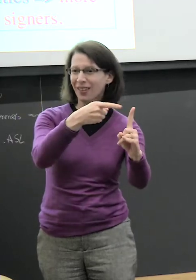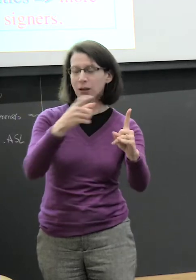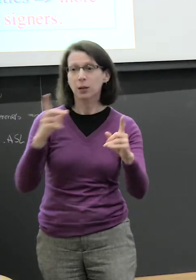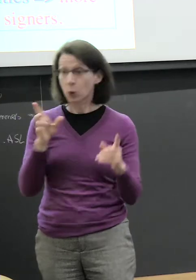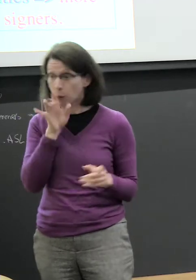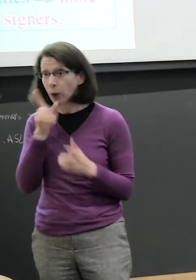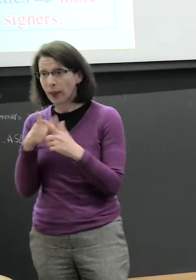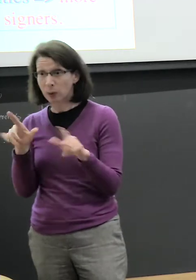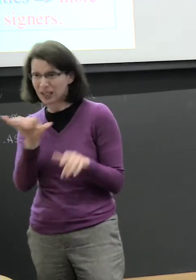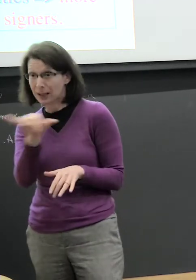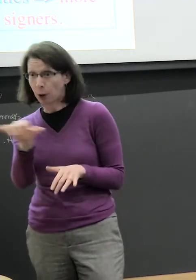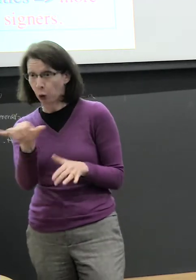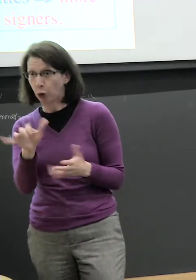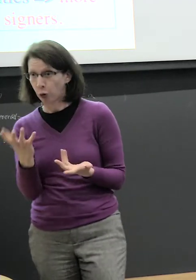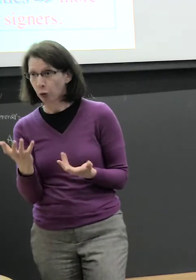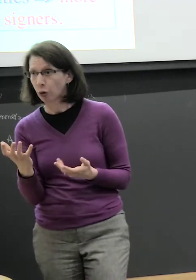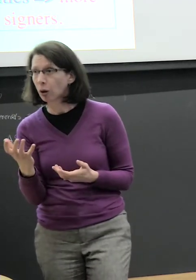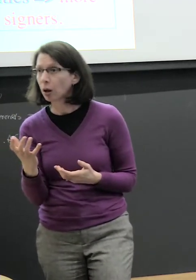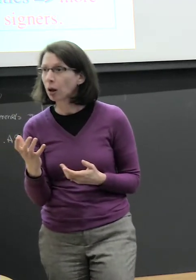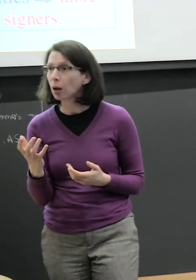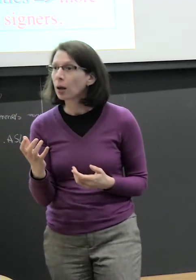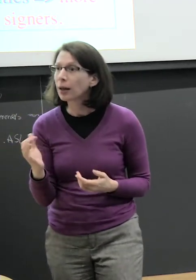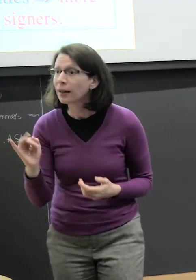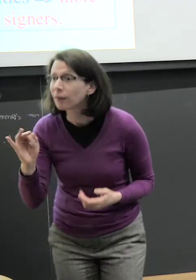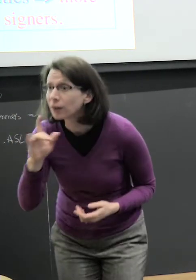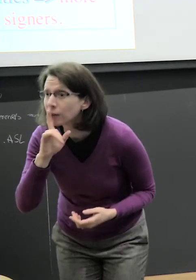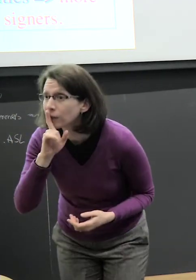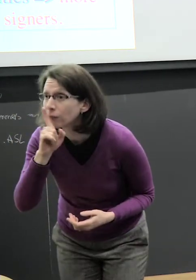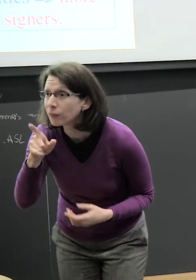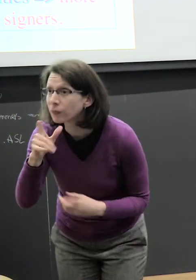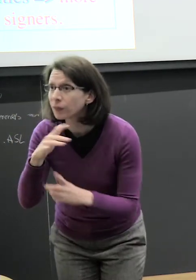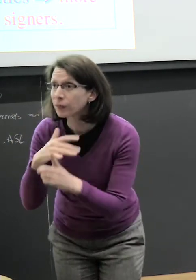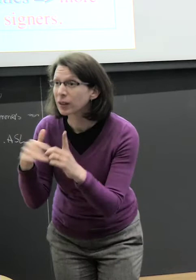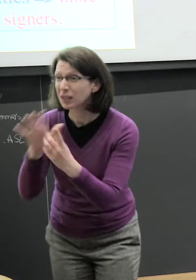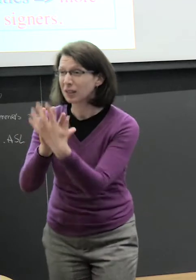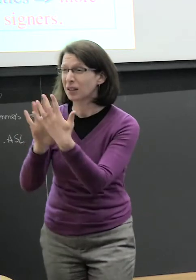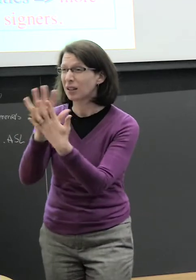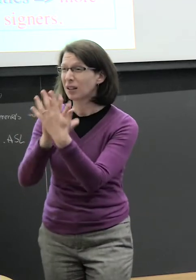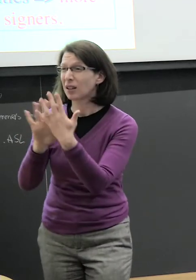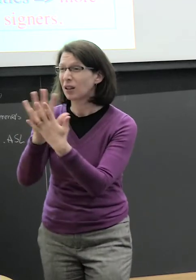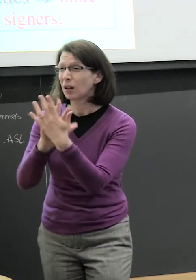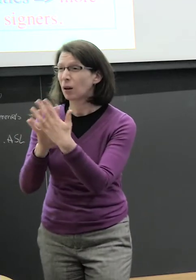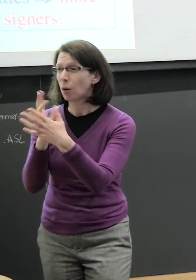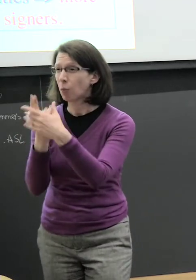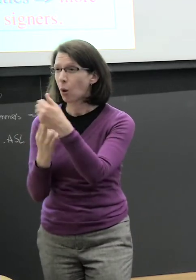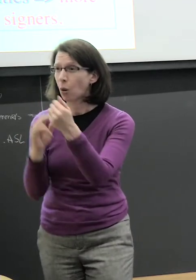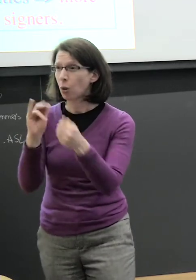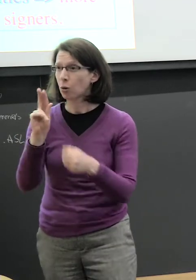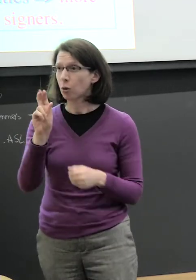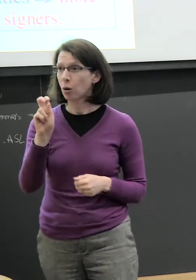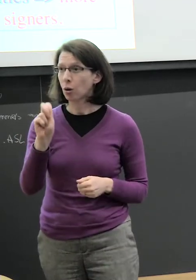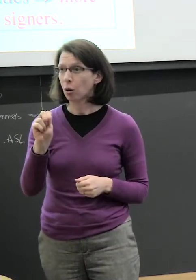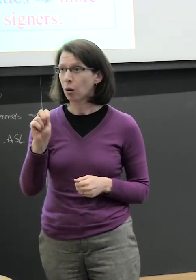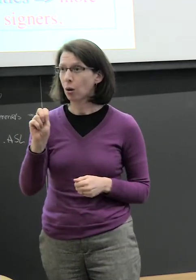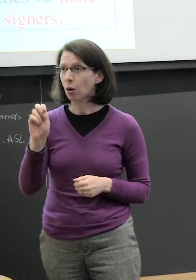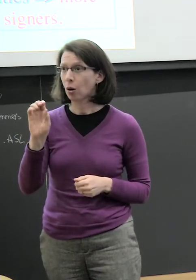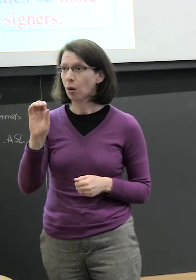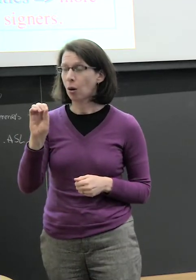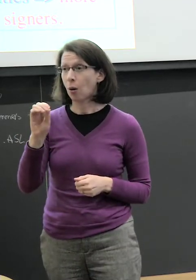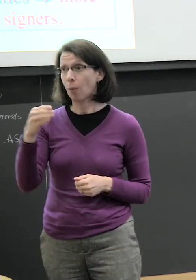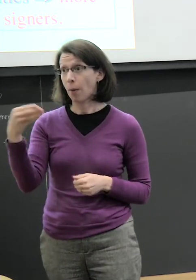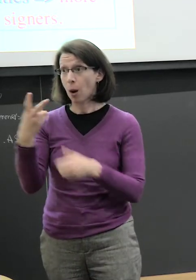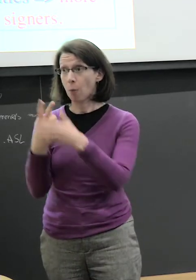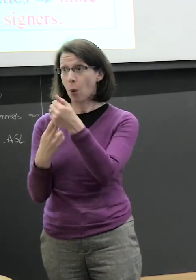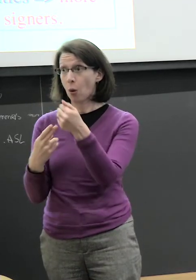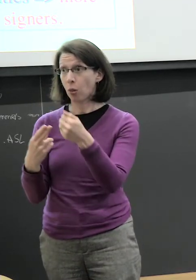if we are in a real context of ambiguity, which is that both John and Bill are candidates for an